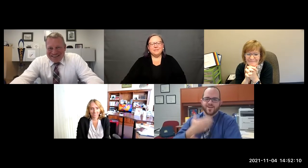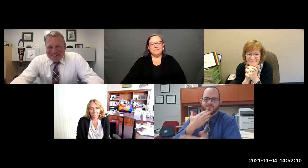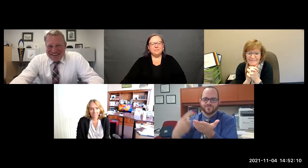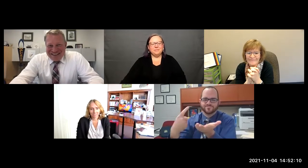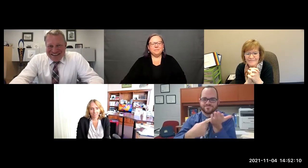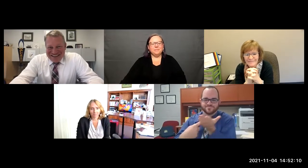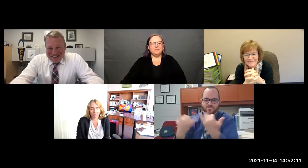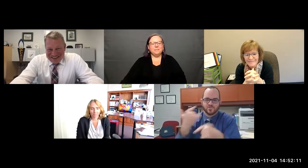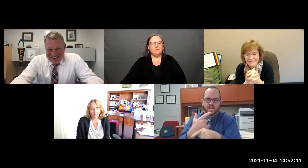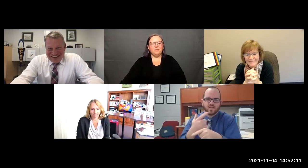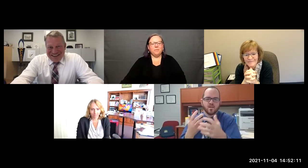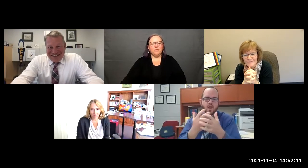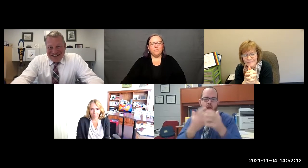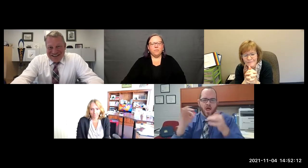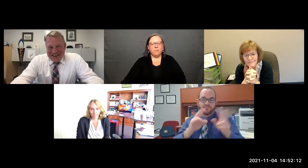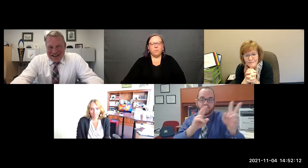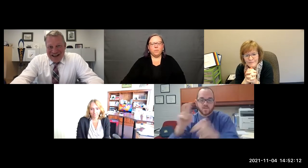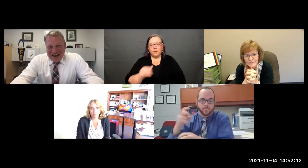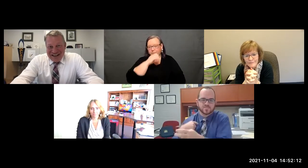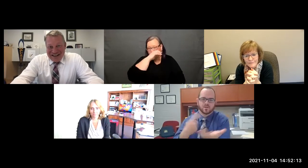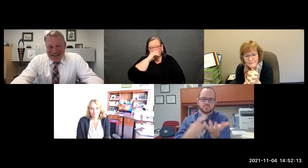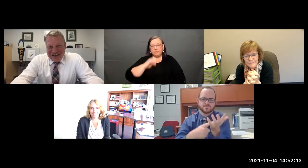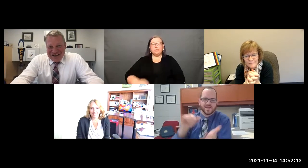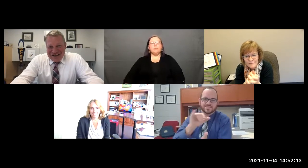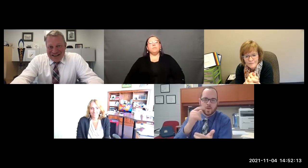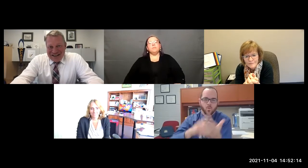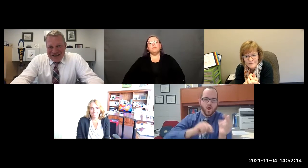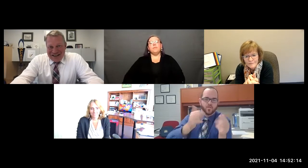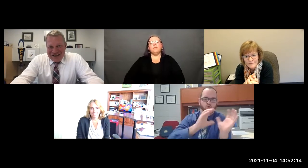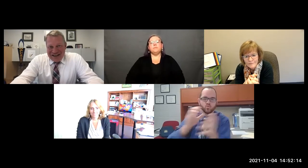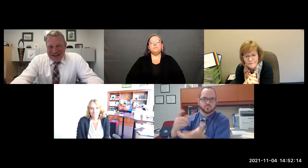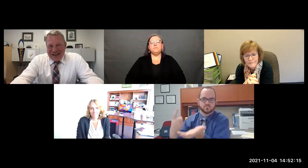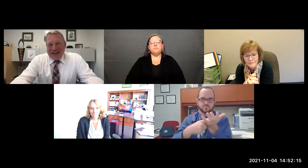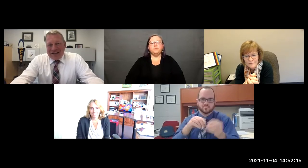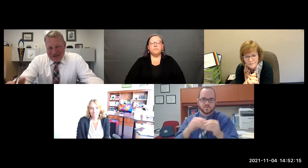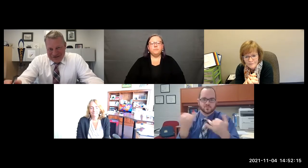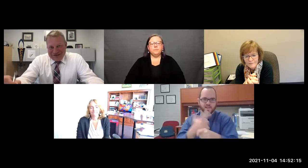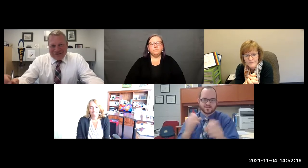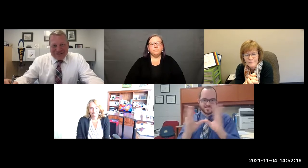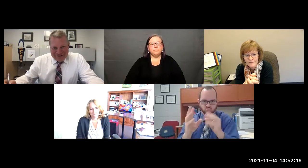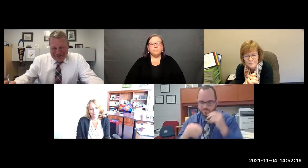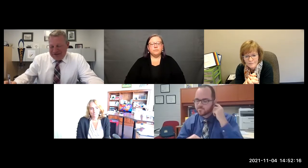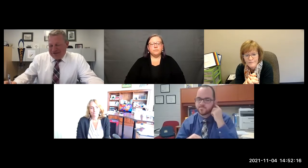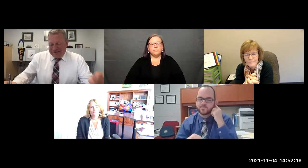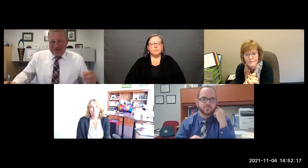Hi, everyone. So we did have a good discussion. A lot of the topics that we've talked about, other groups shared about as well.